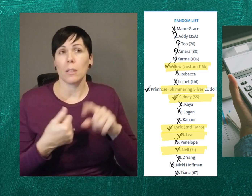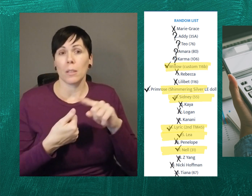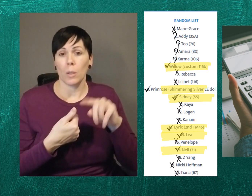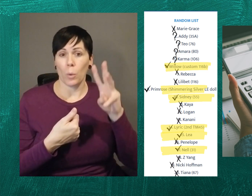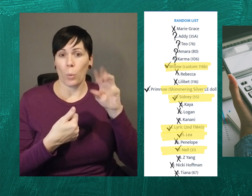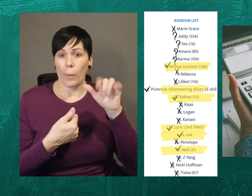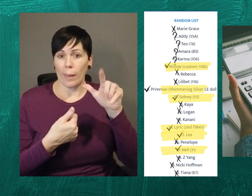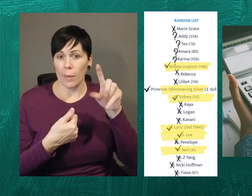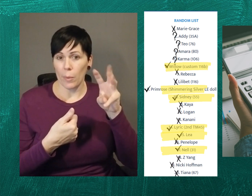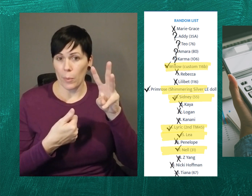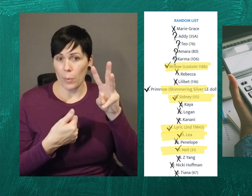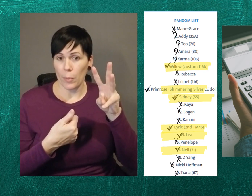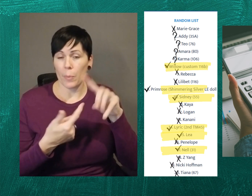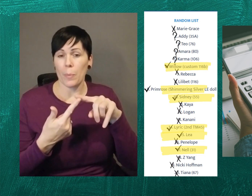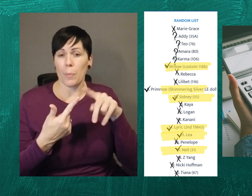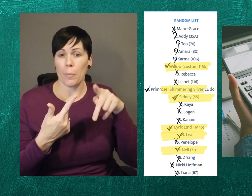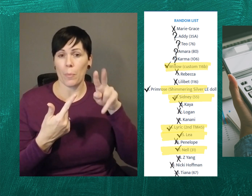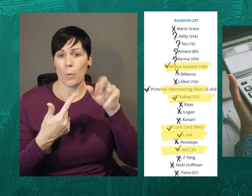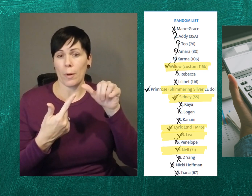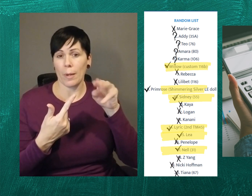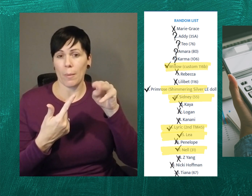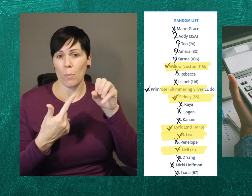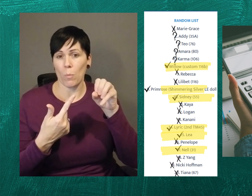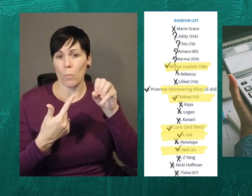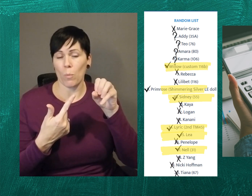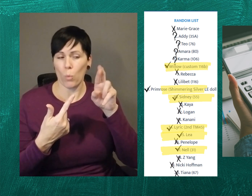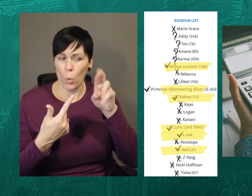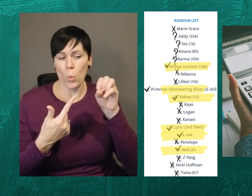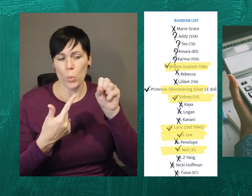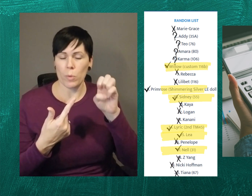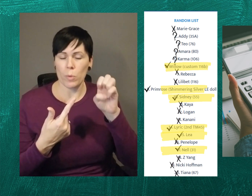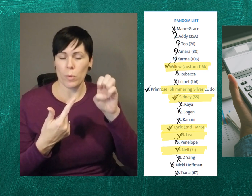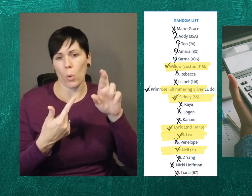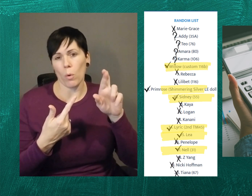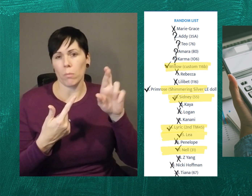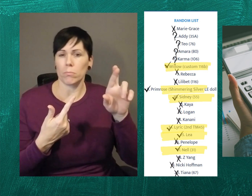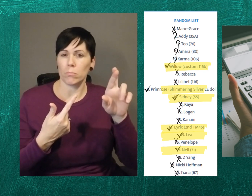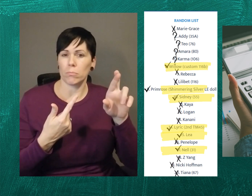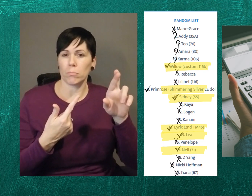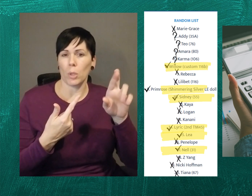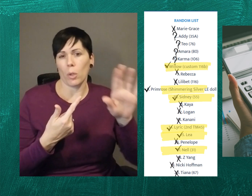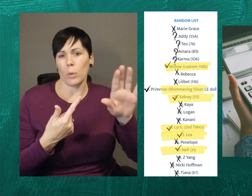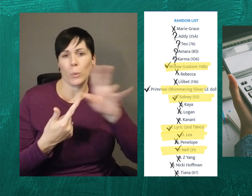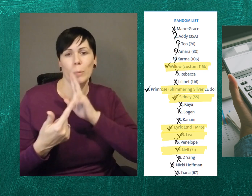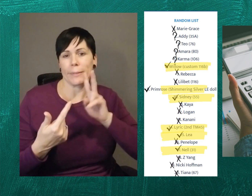are Willow, Primrose, or her twin,